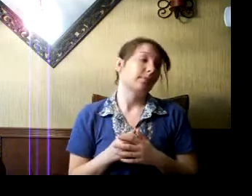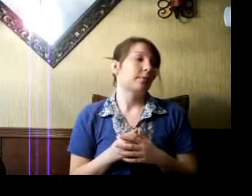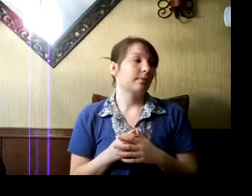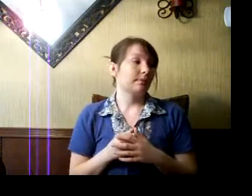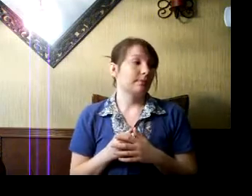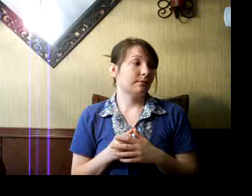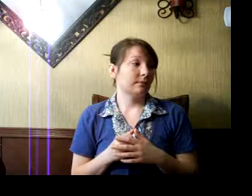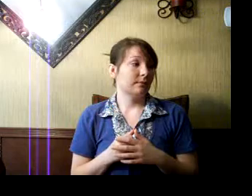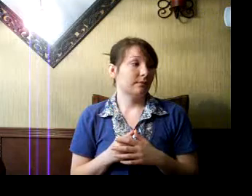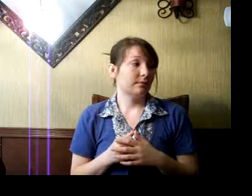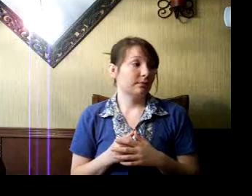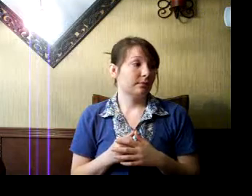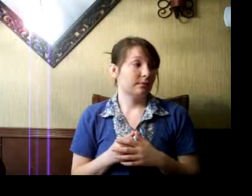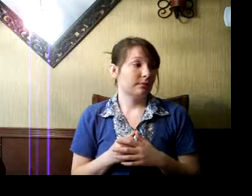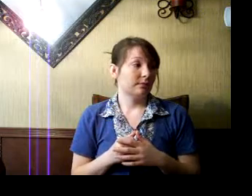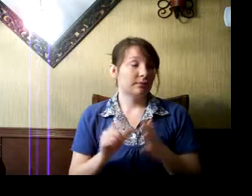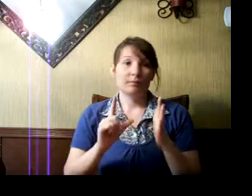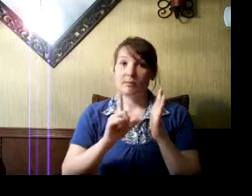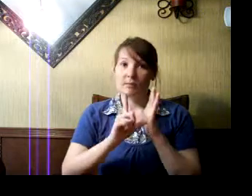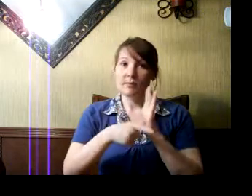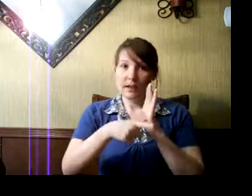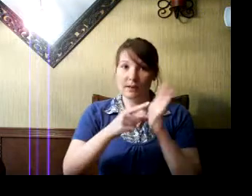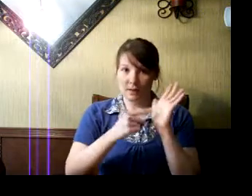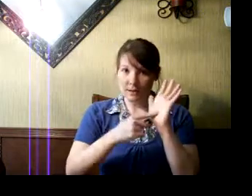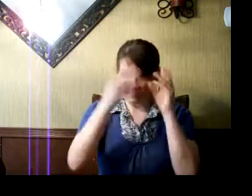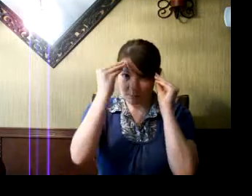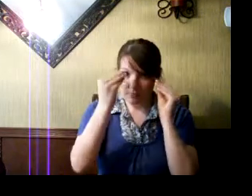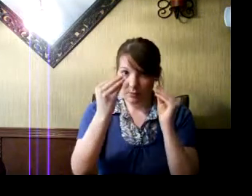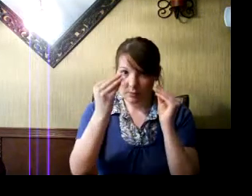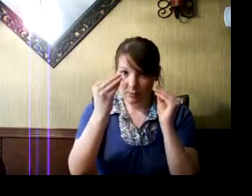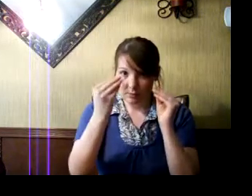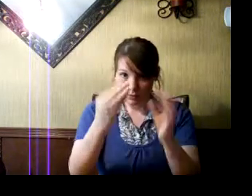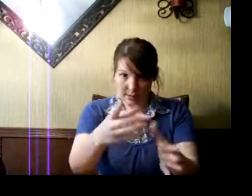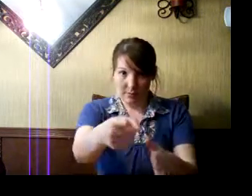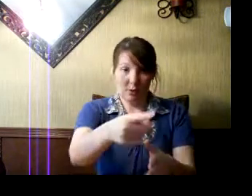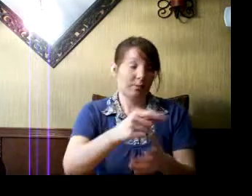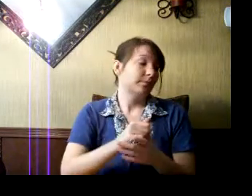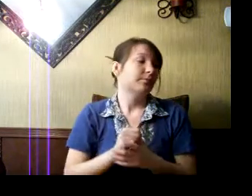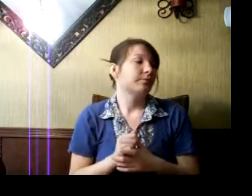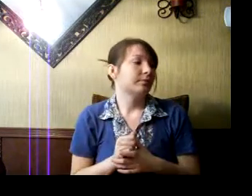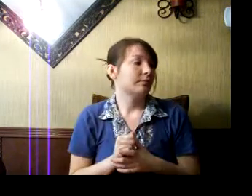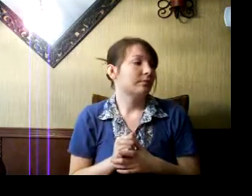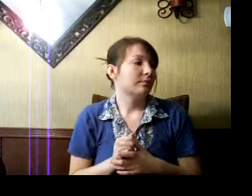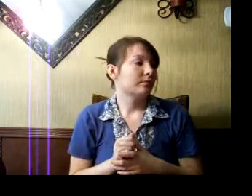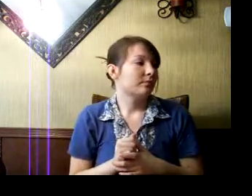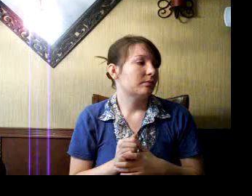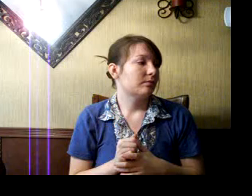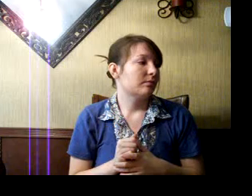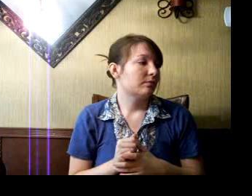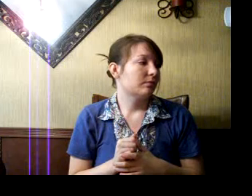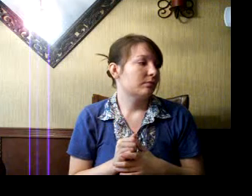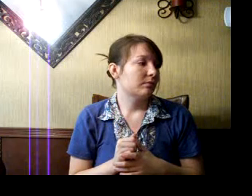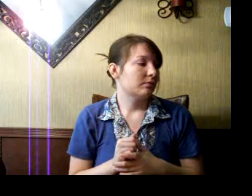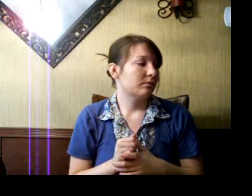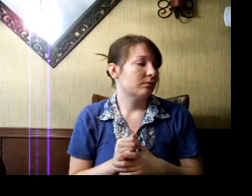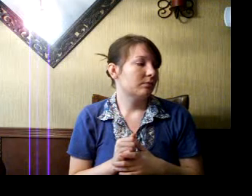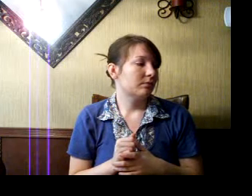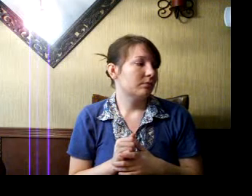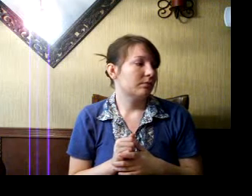and we will share this with you in just a few minutes, we're going to run you through a simulation of our definition of comprehension. So first